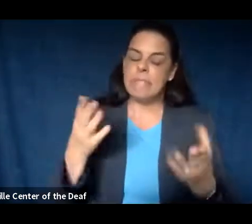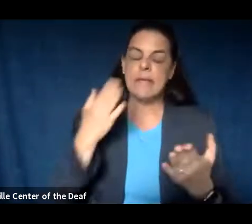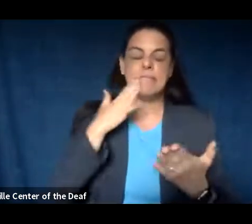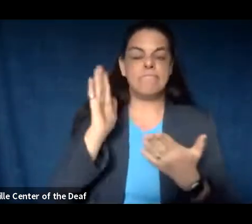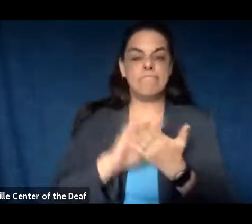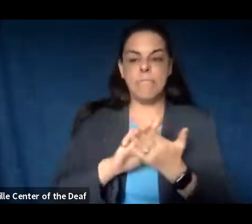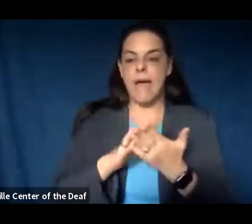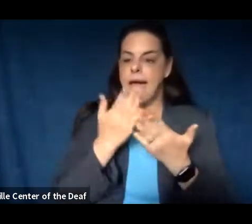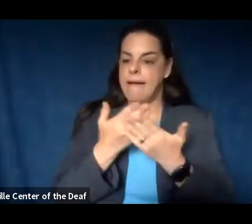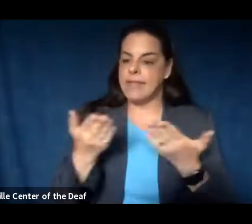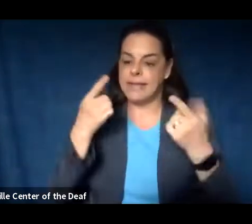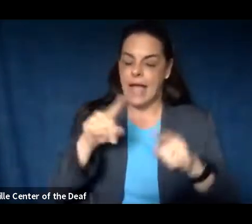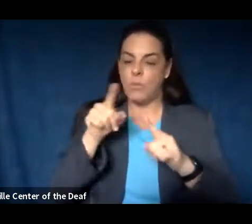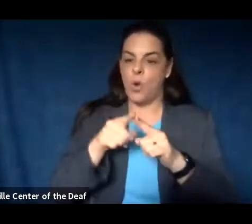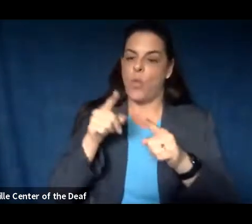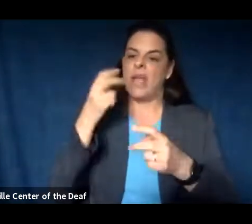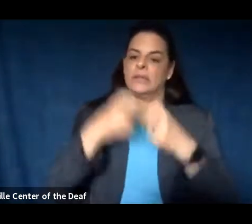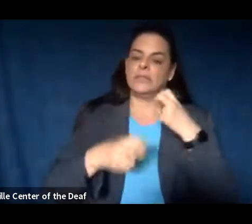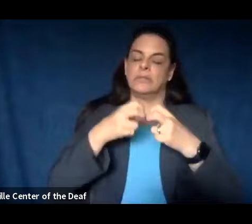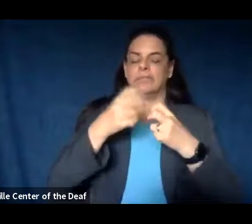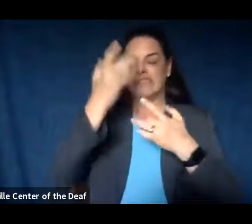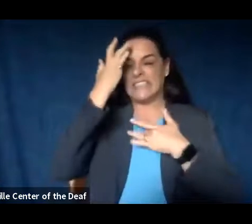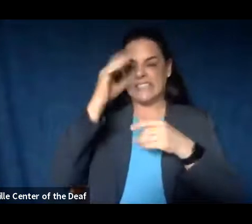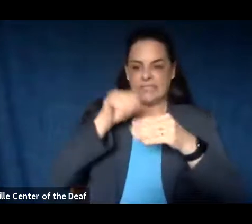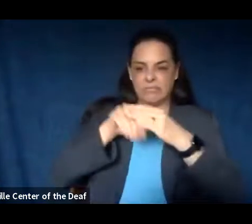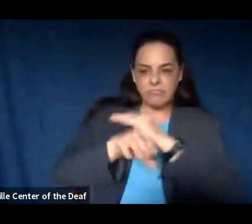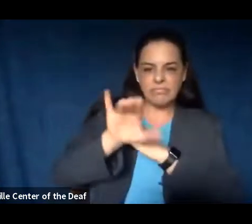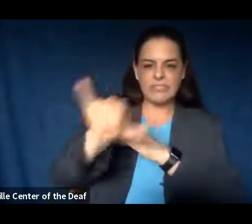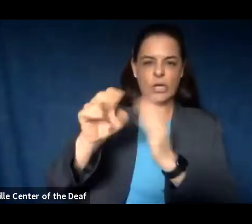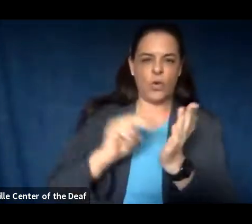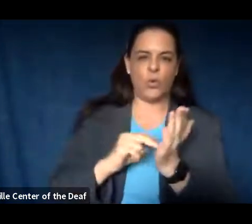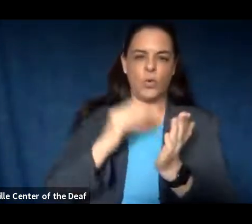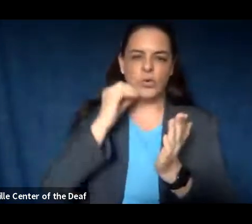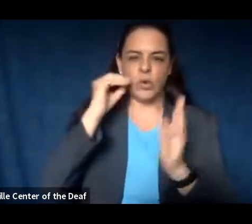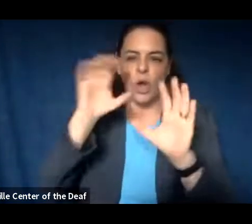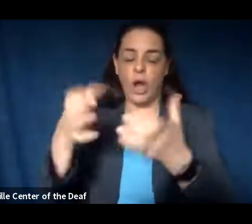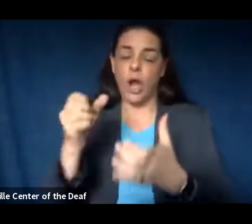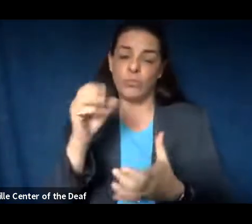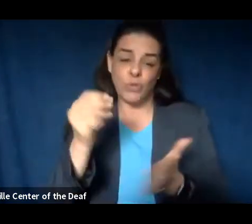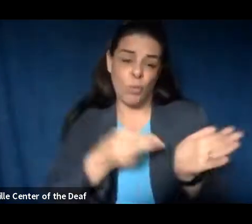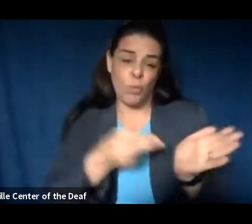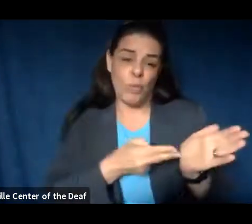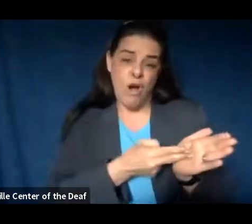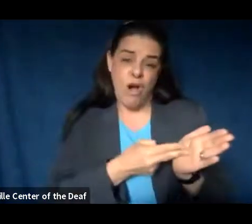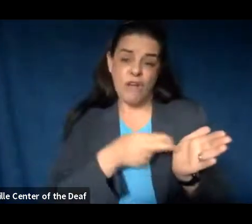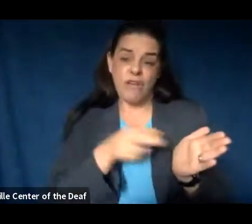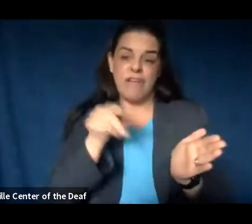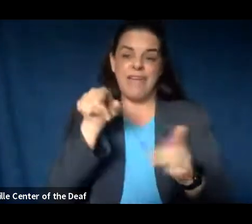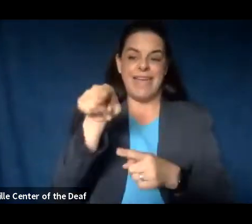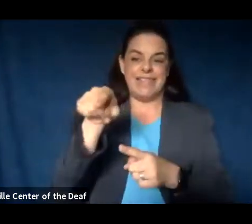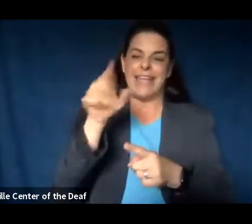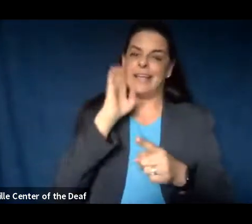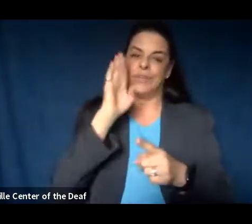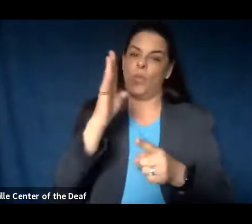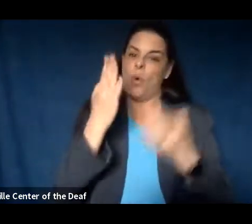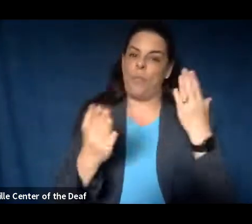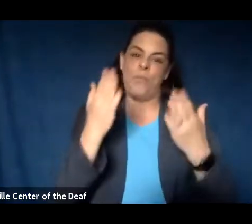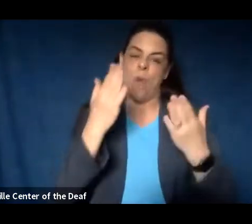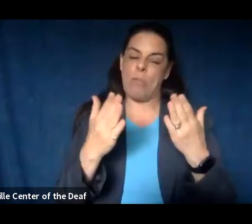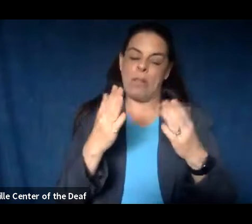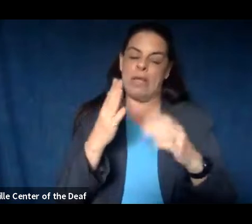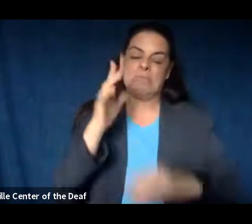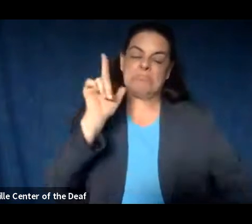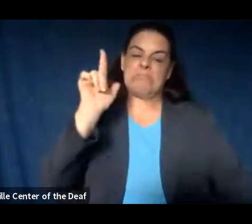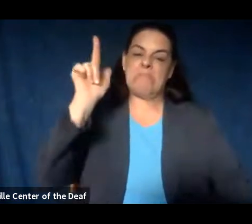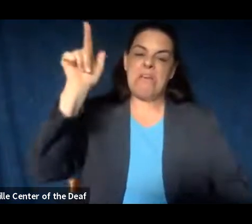when disease gets into that population. So just being straightforward, that's probably going to be one of the later places that you